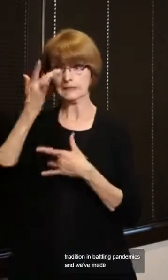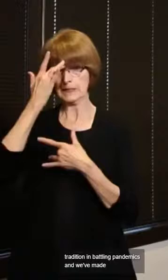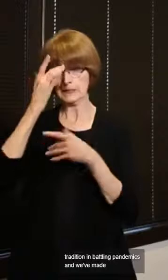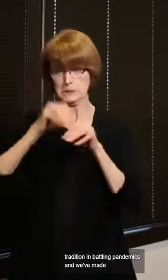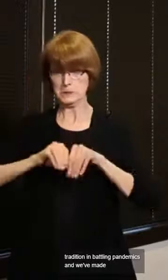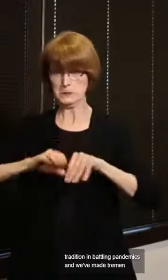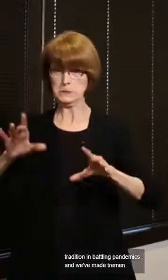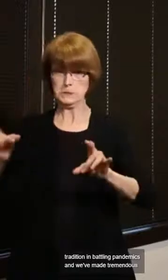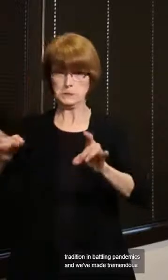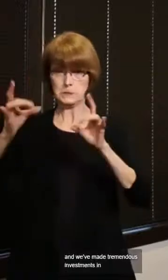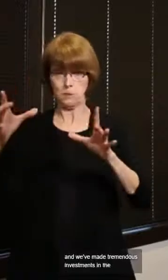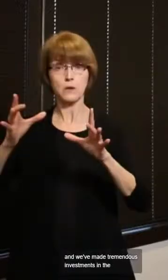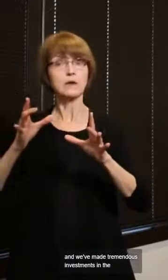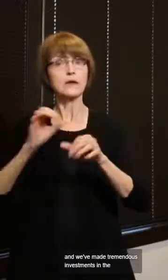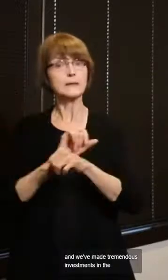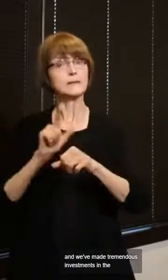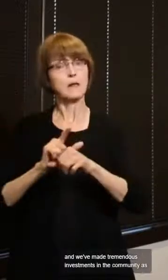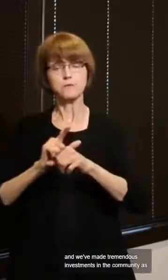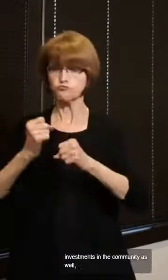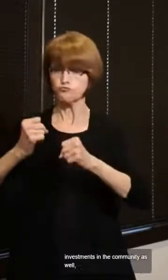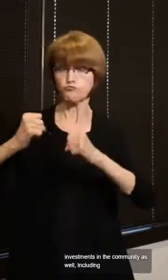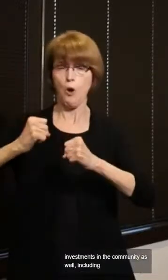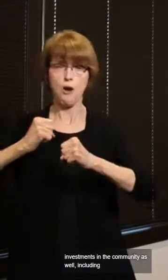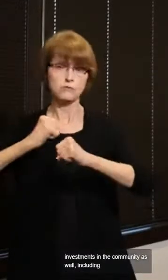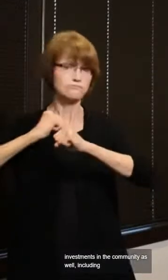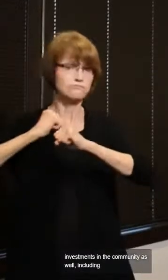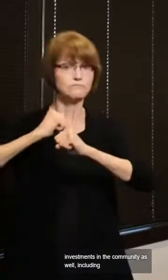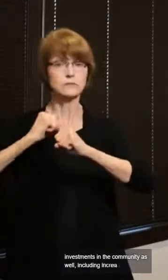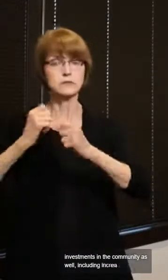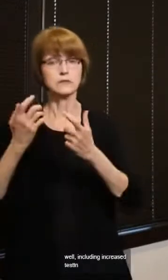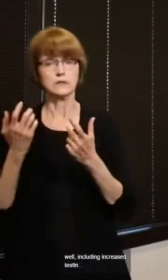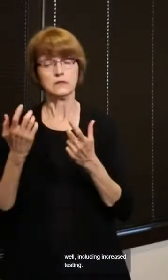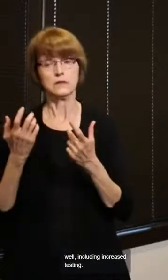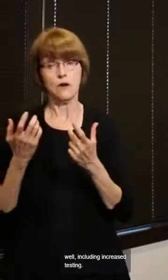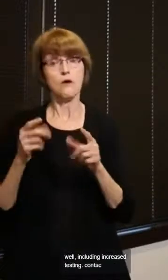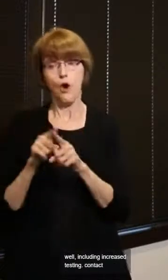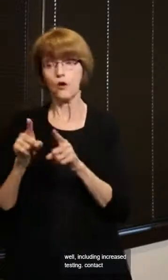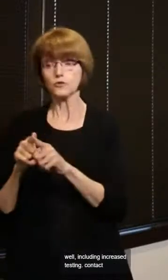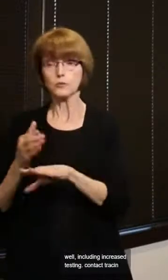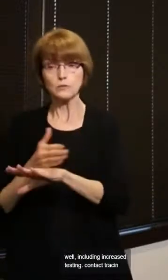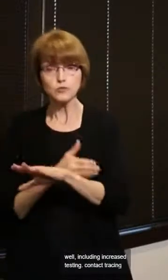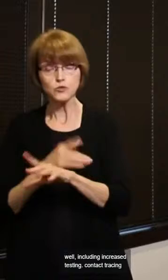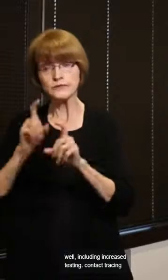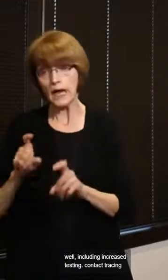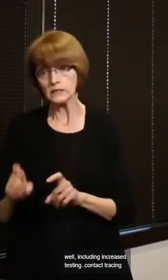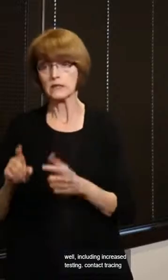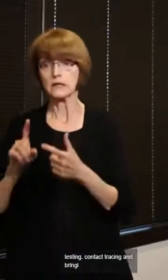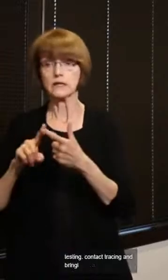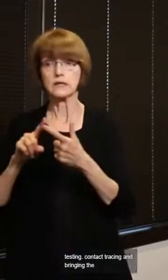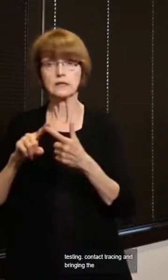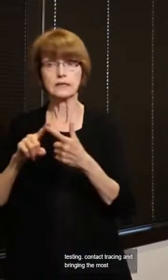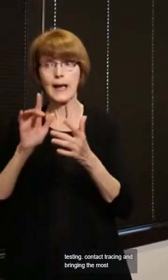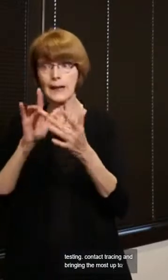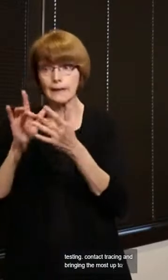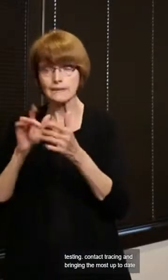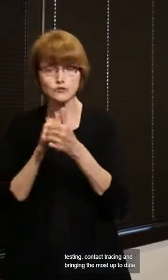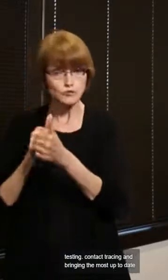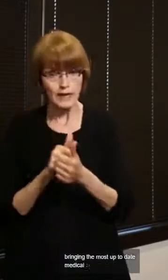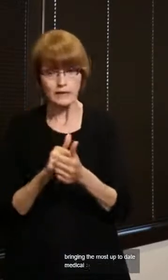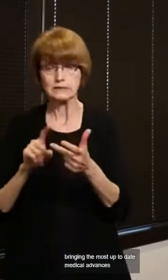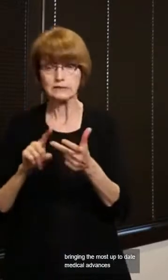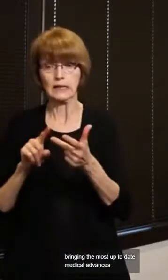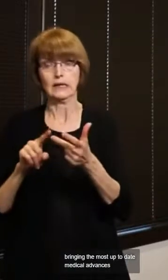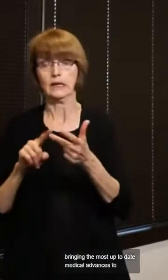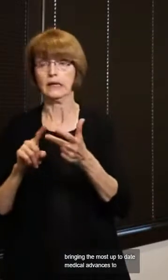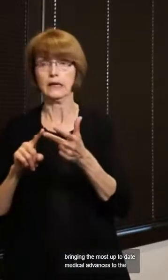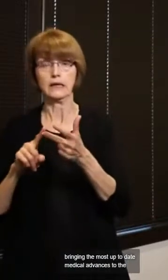tremendous investments in the community as well, including increased testing, contact tracing, and bringing the most up-to-date medical advances to